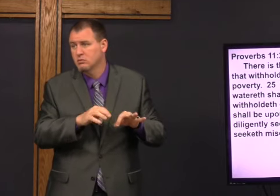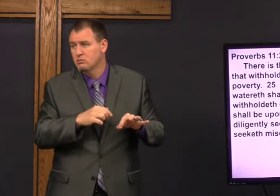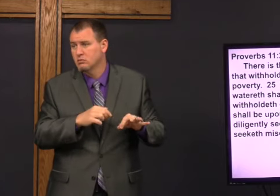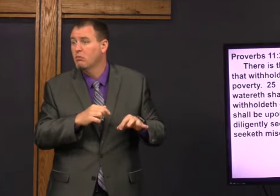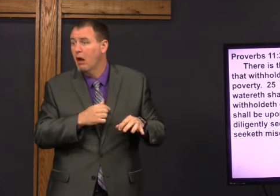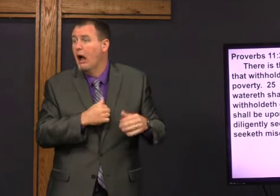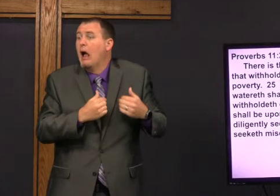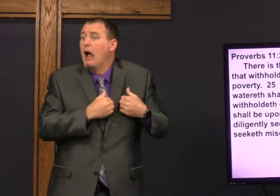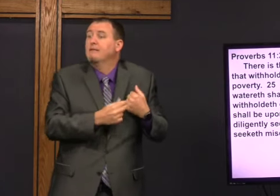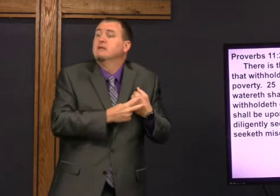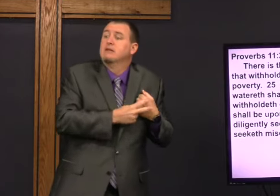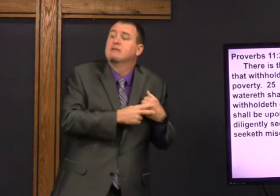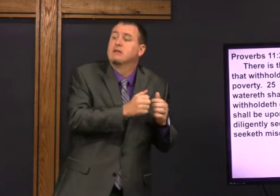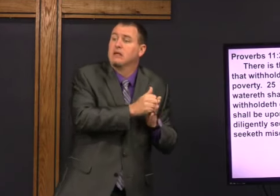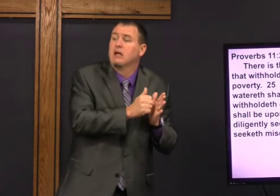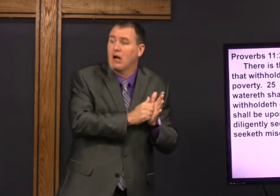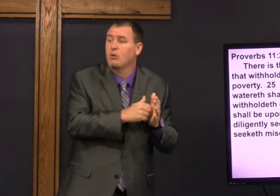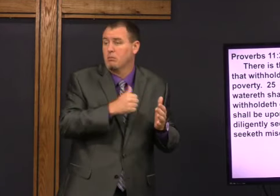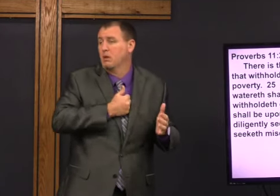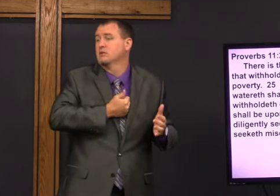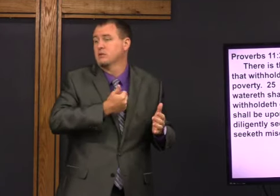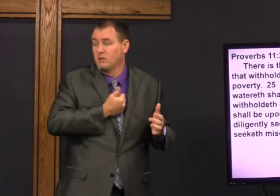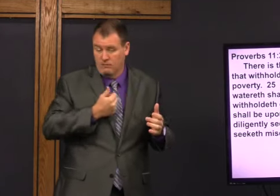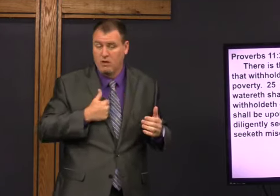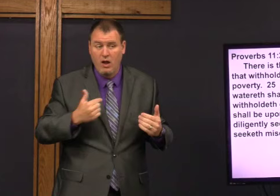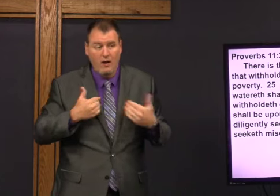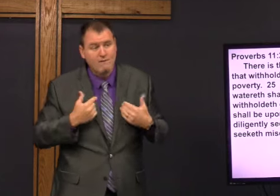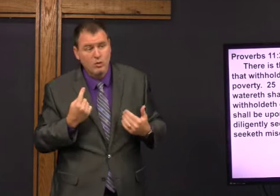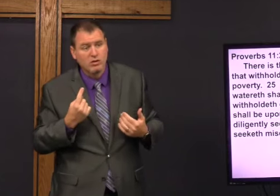Saving is important. I have a savings account.